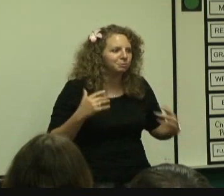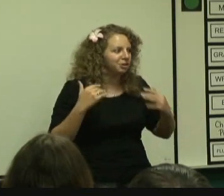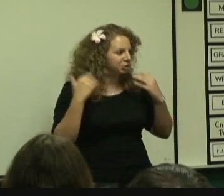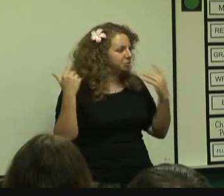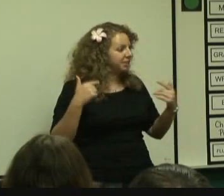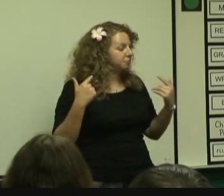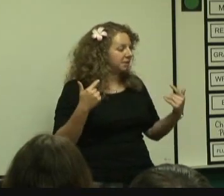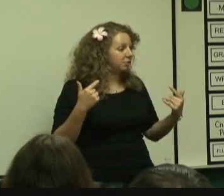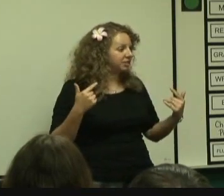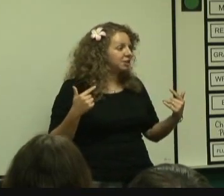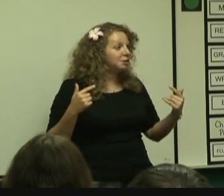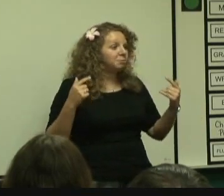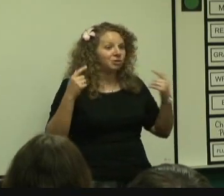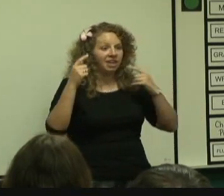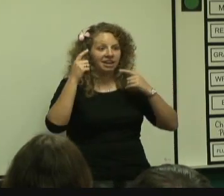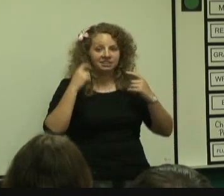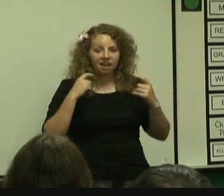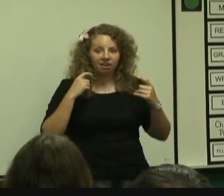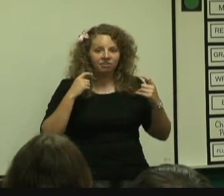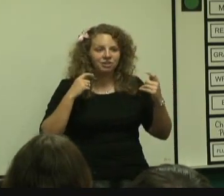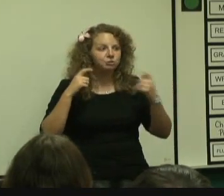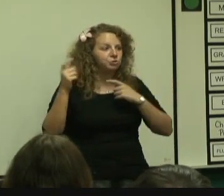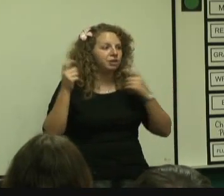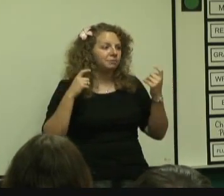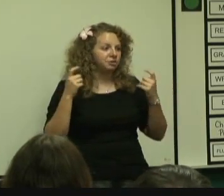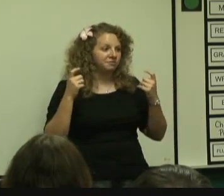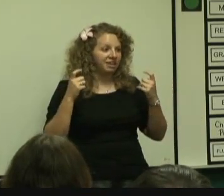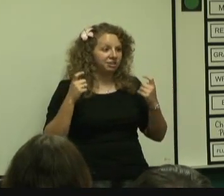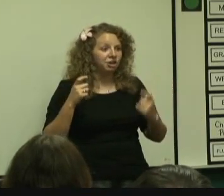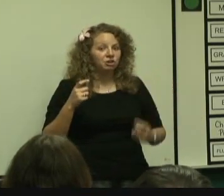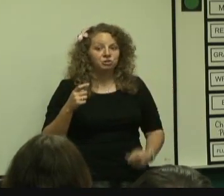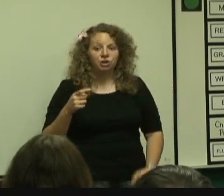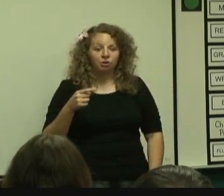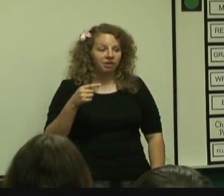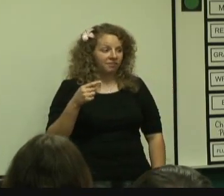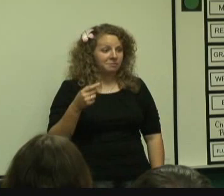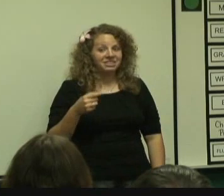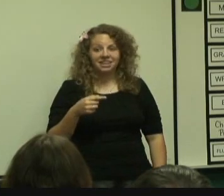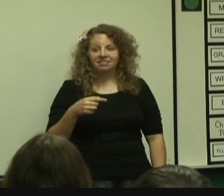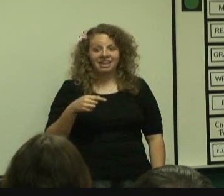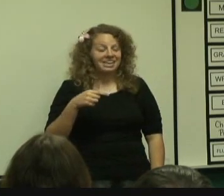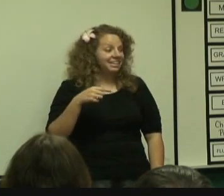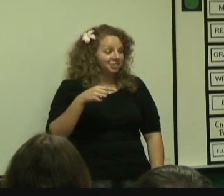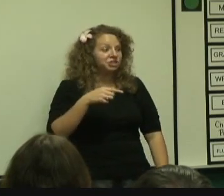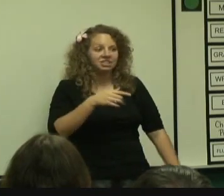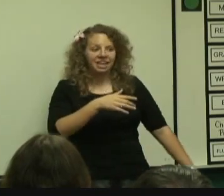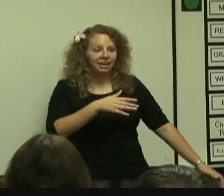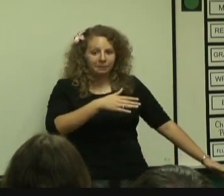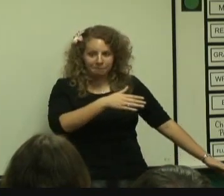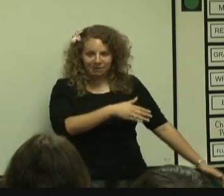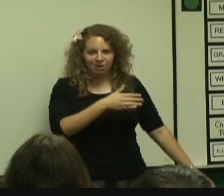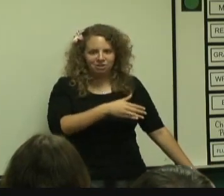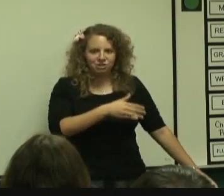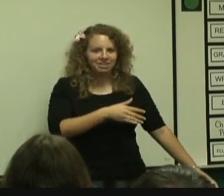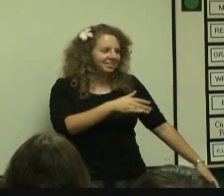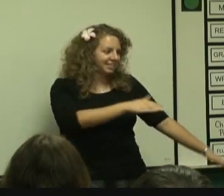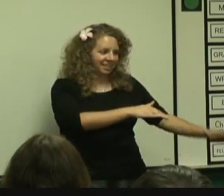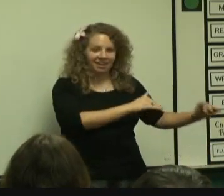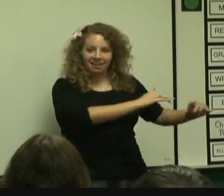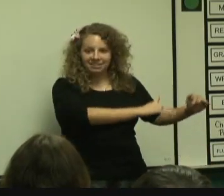smart. So you'd hear it in my voice. But with ASL, then you do that with your face. So if I'm going to say, like, he's just, like, beyond genius, he's, like,